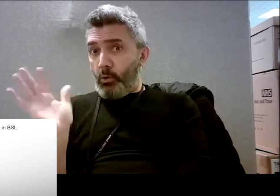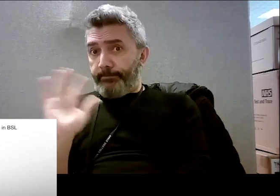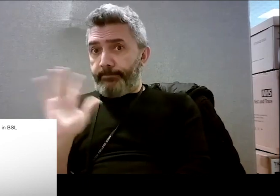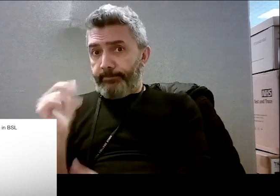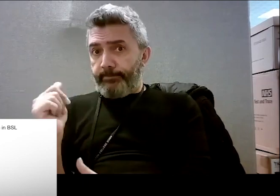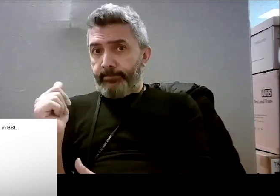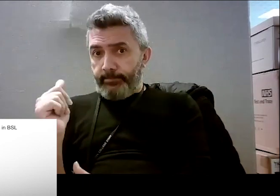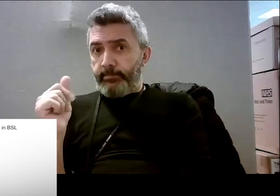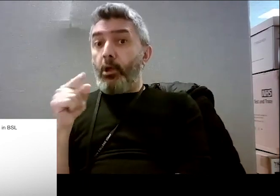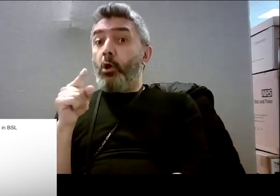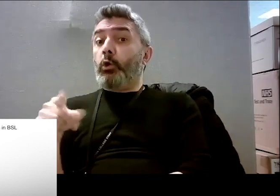back and go hello.